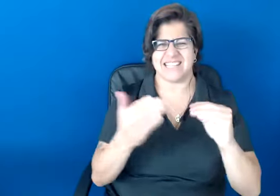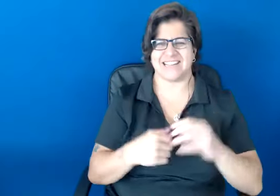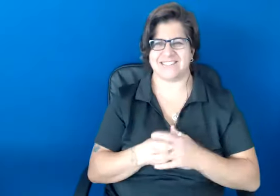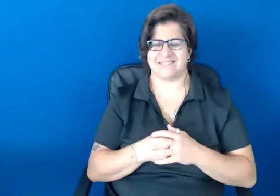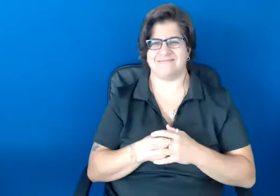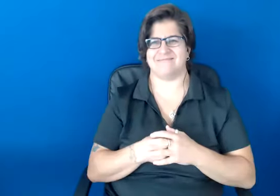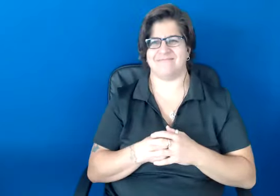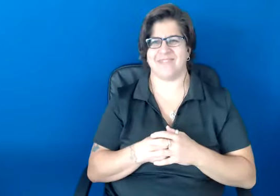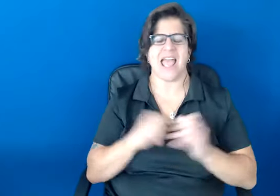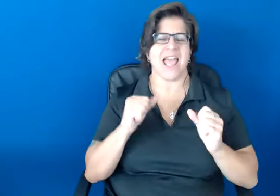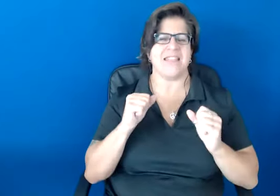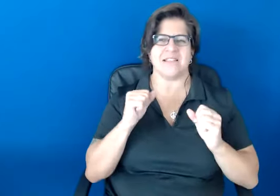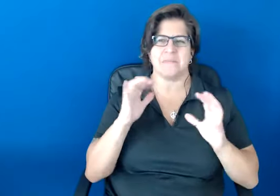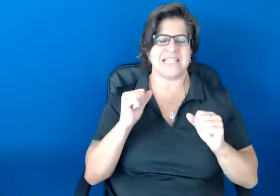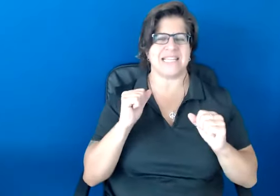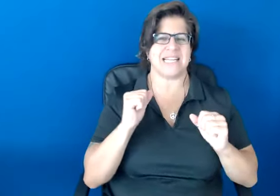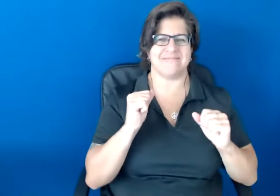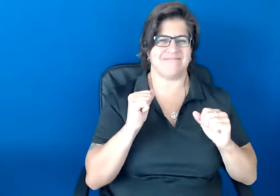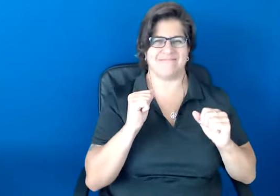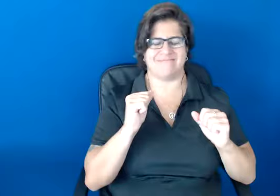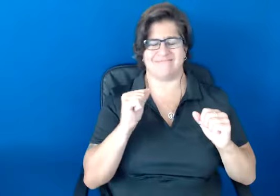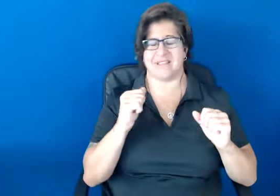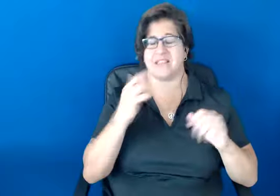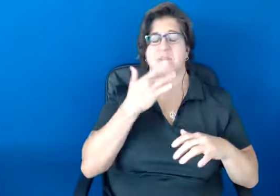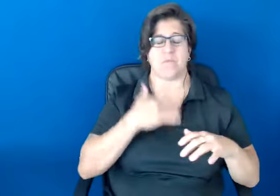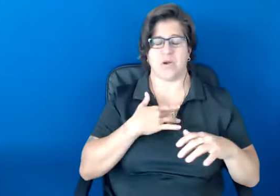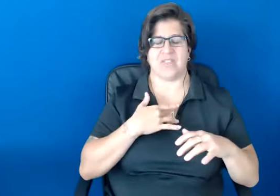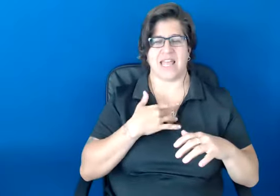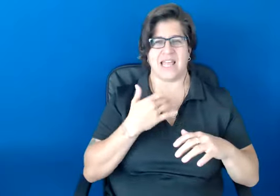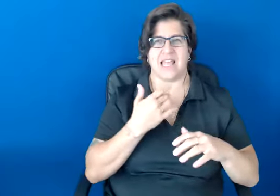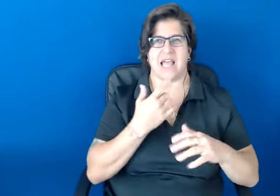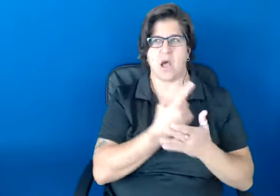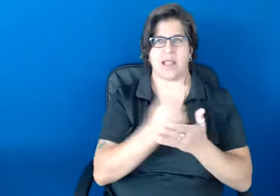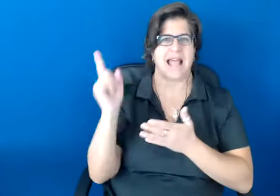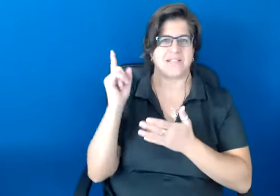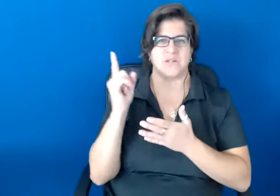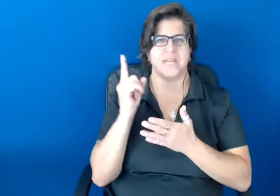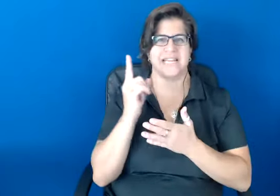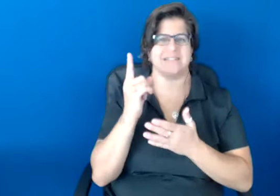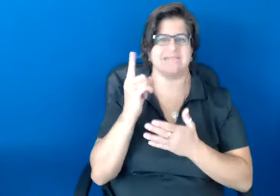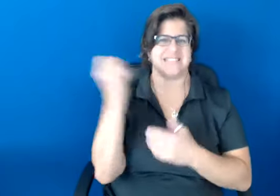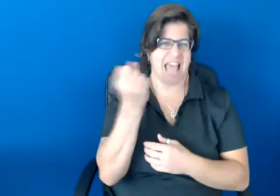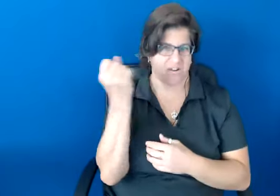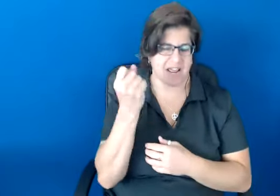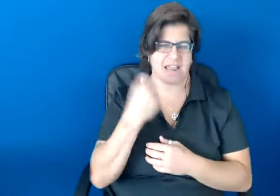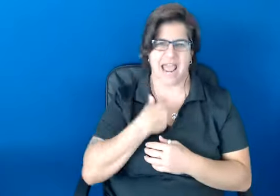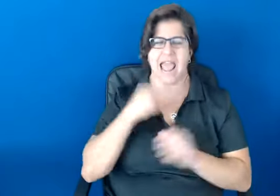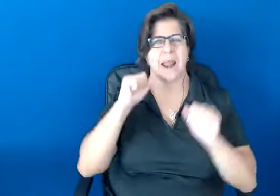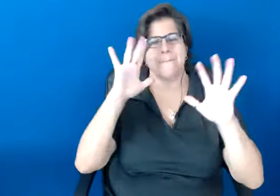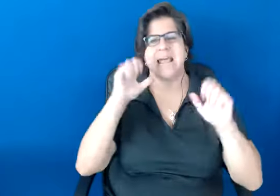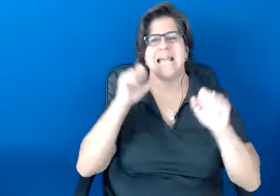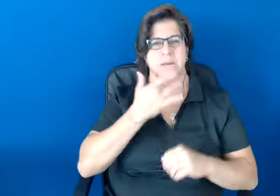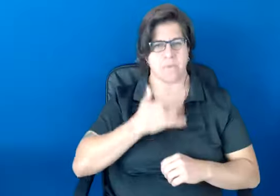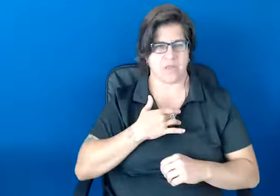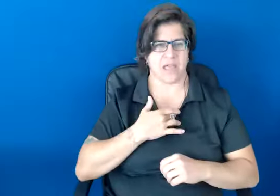birthday last Saturday, a week ago. I had this amazing birthday, and I